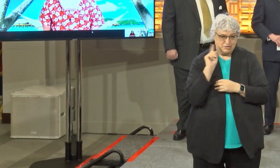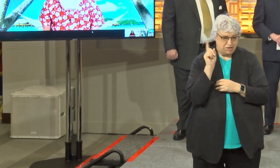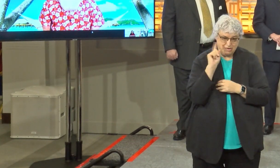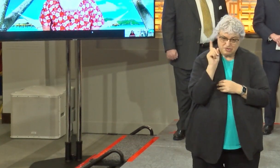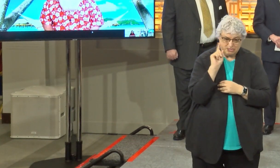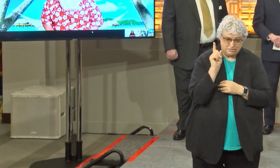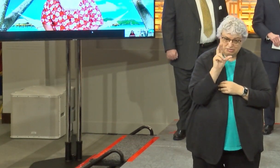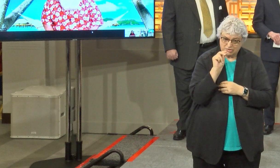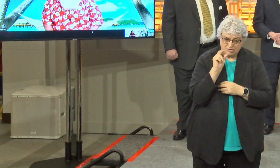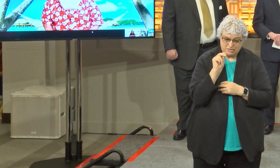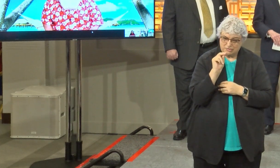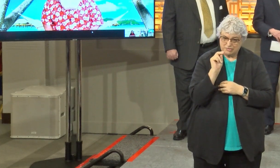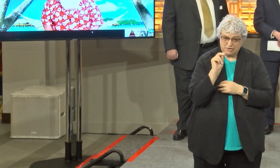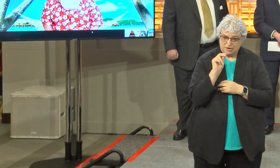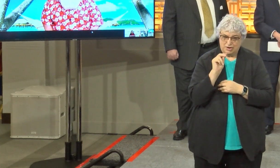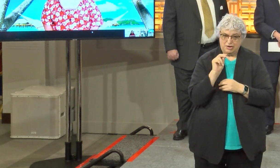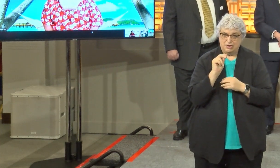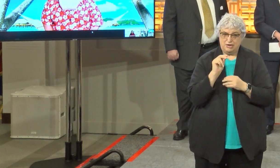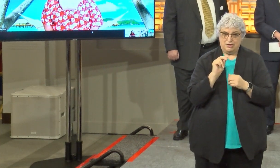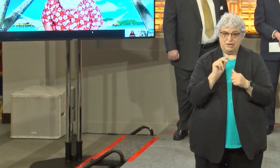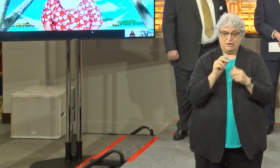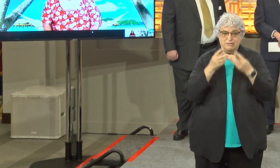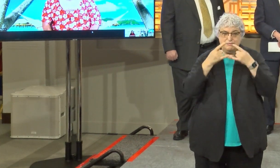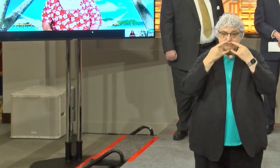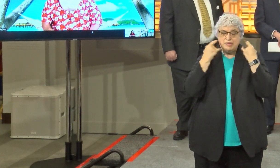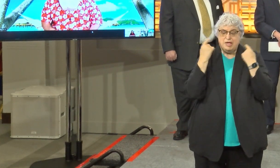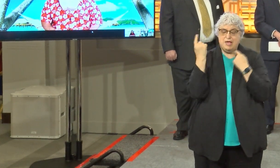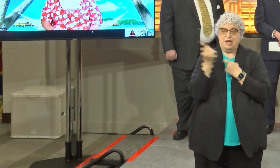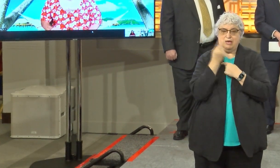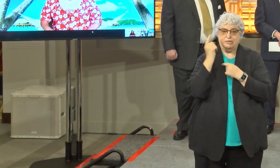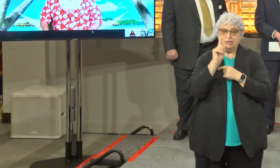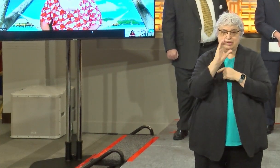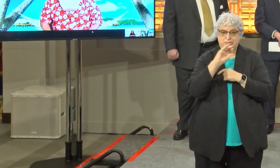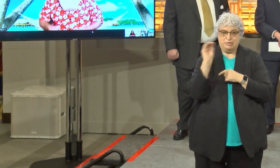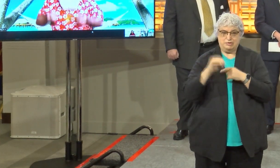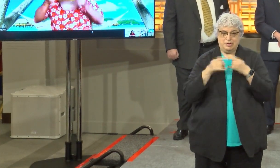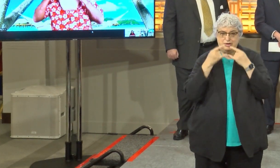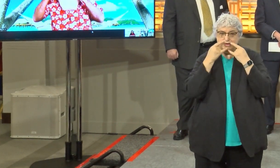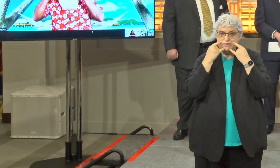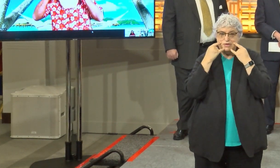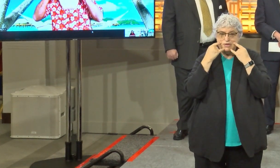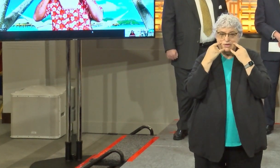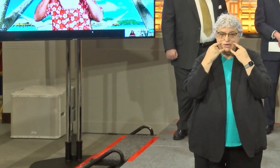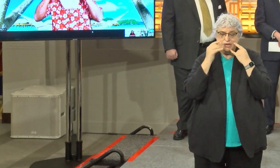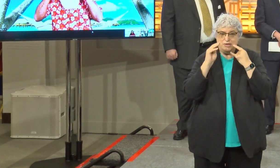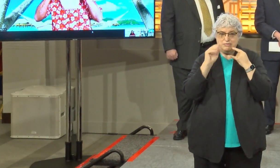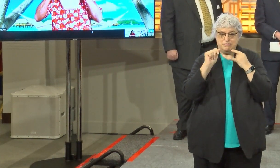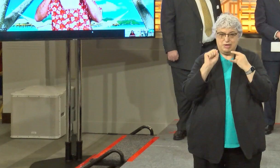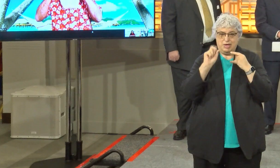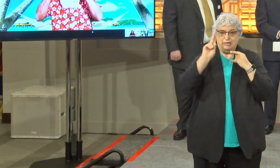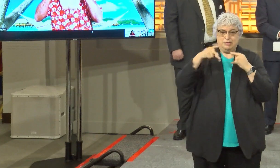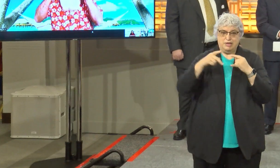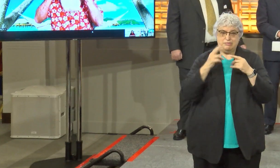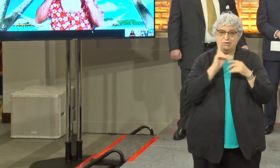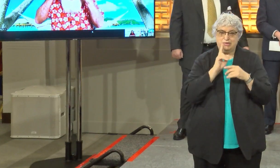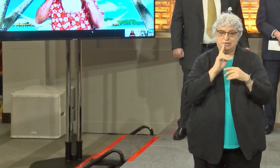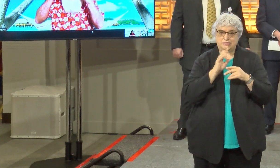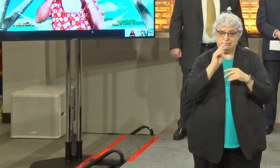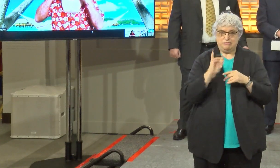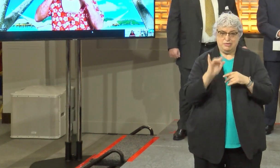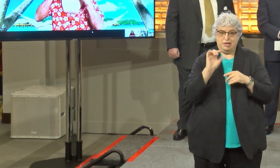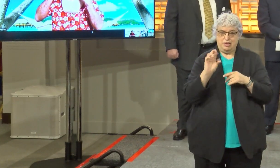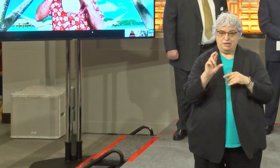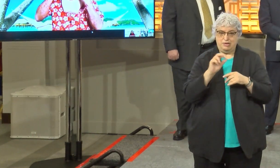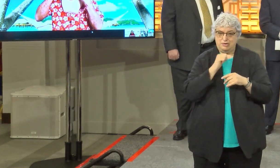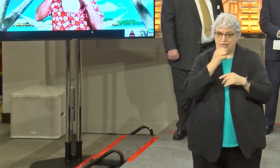Don't ever go without a mask. Always mask up, Houston. And Mayor, don't